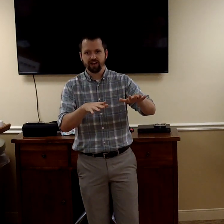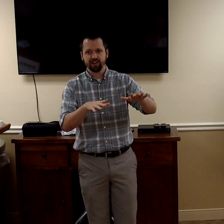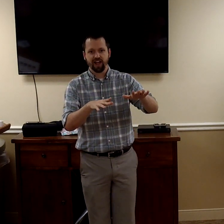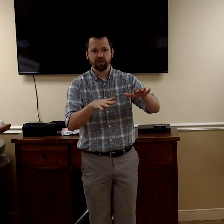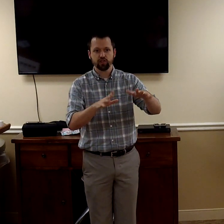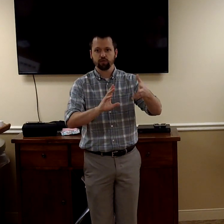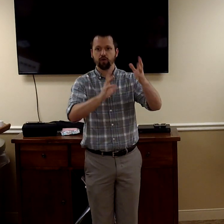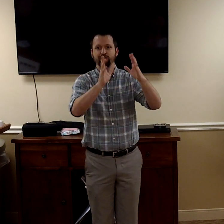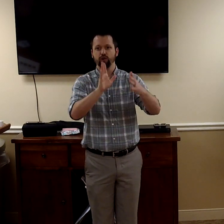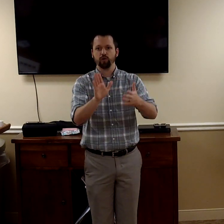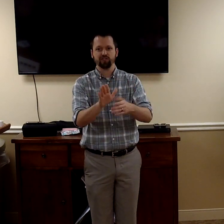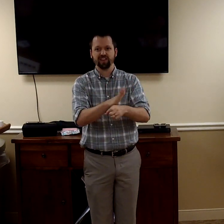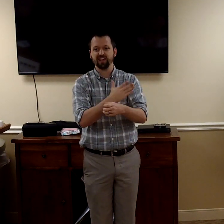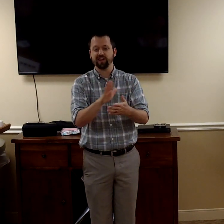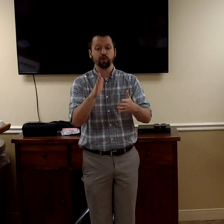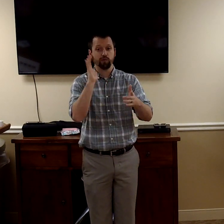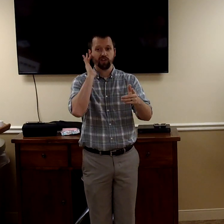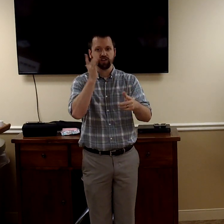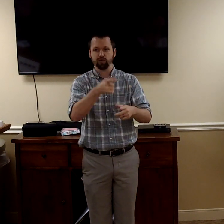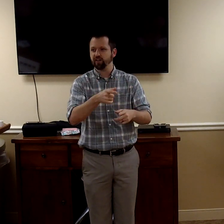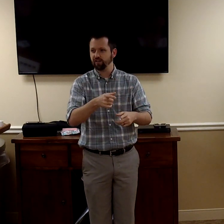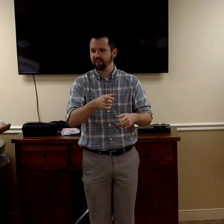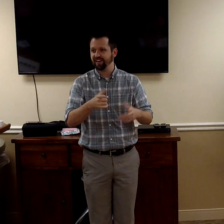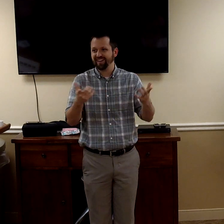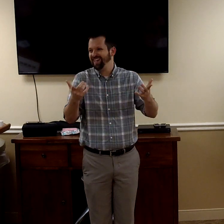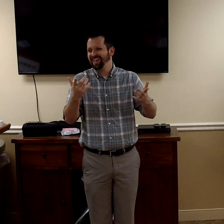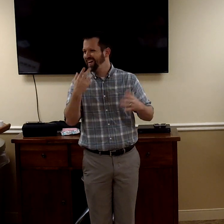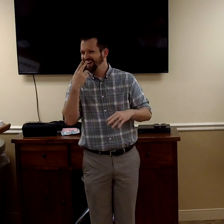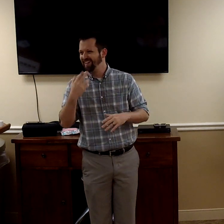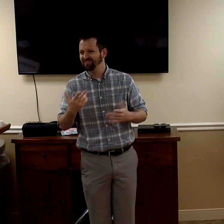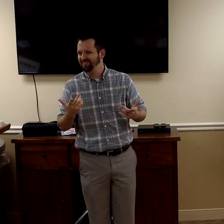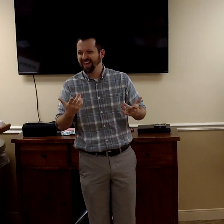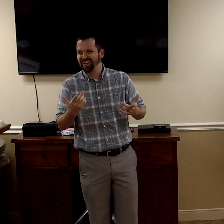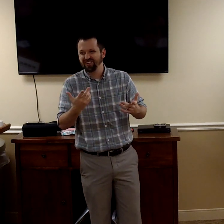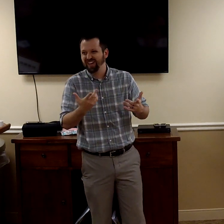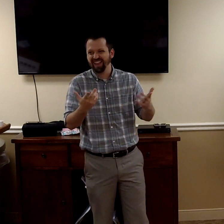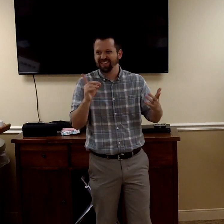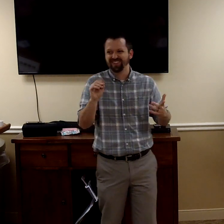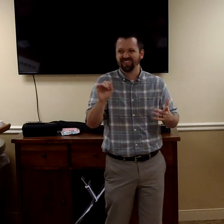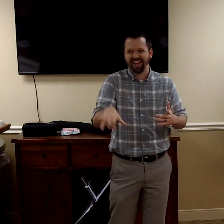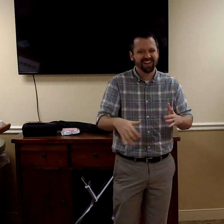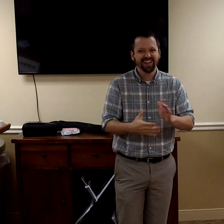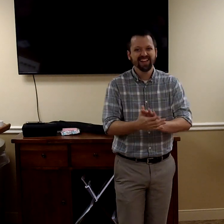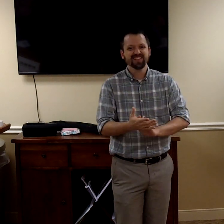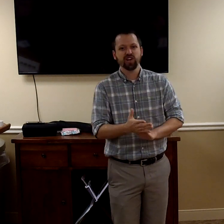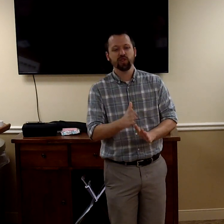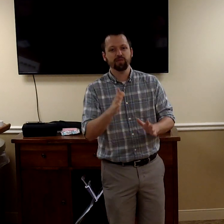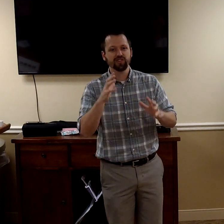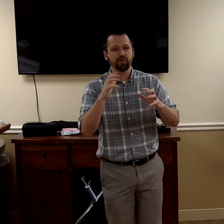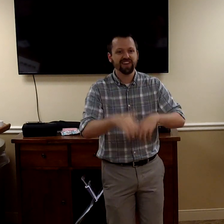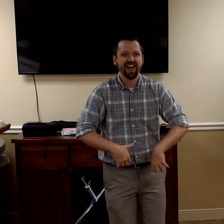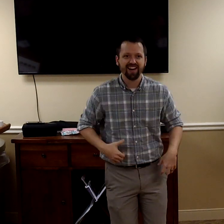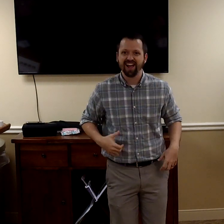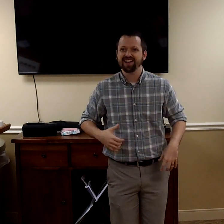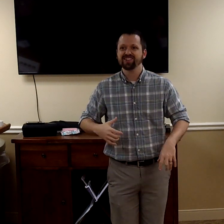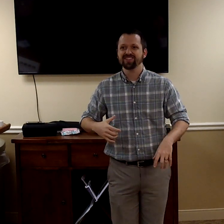I could throw off her whole singing, and it would really annoy her. And I like to do that. So the music went down, and I just like,